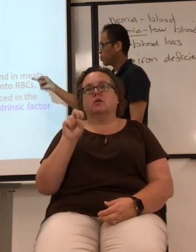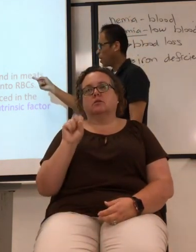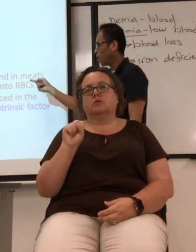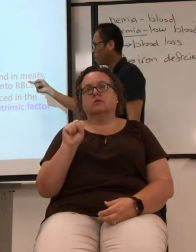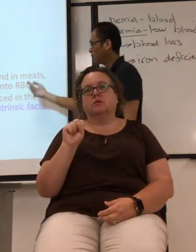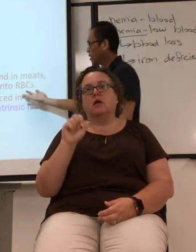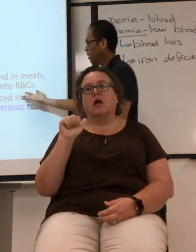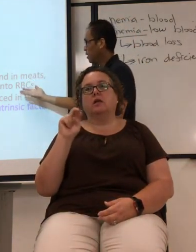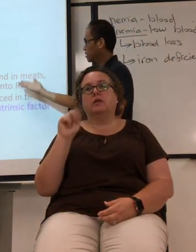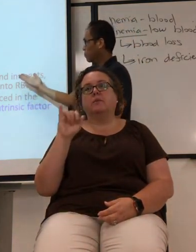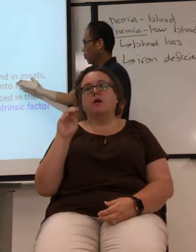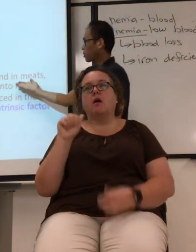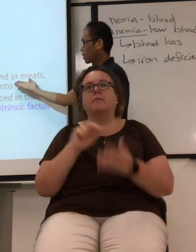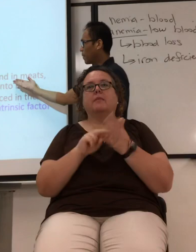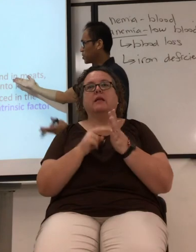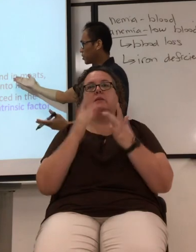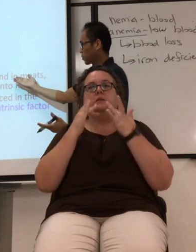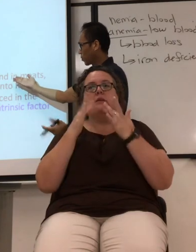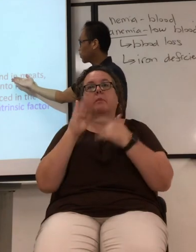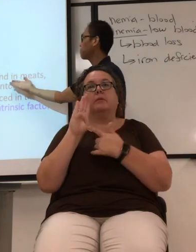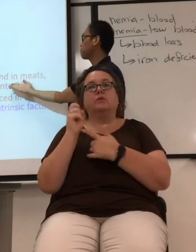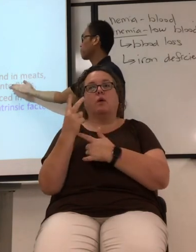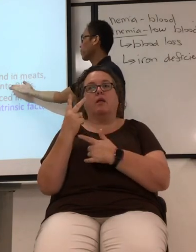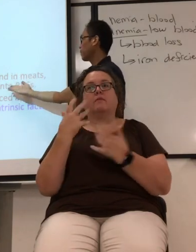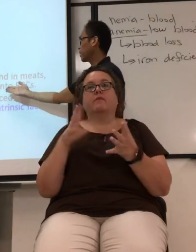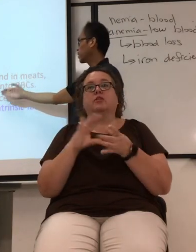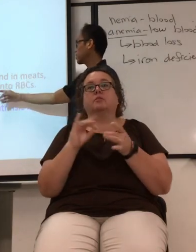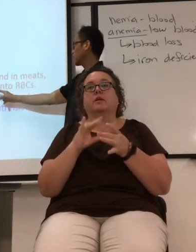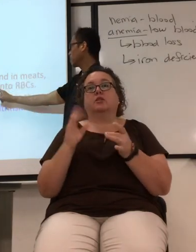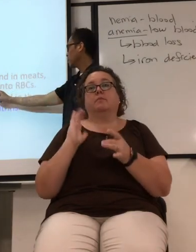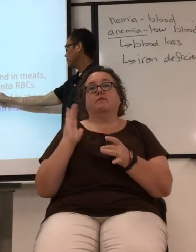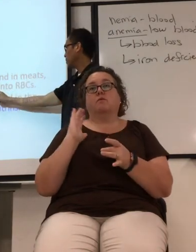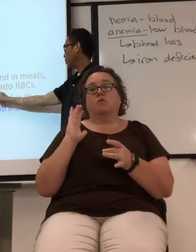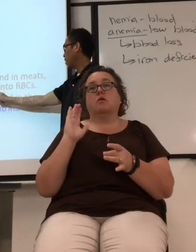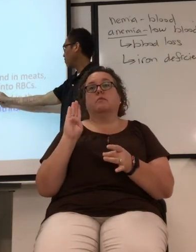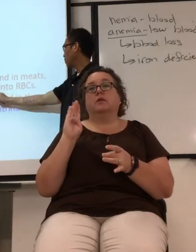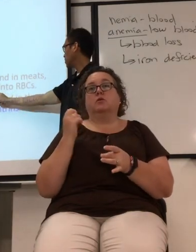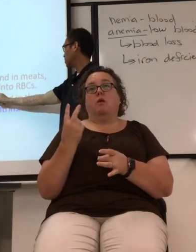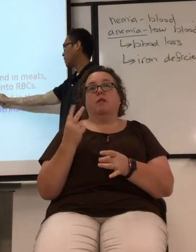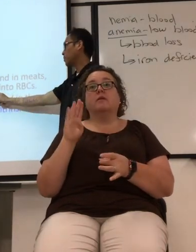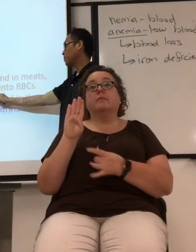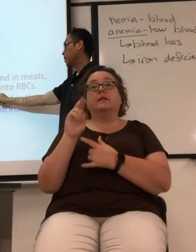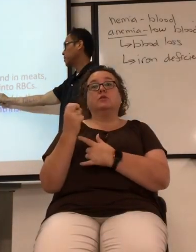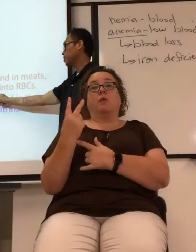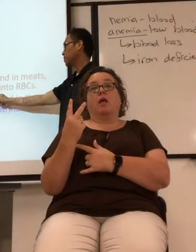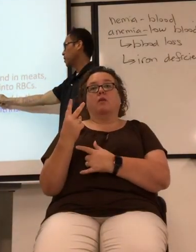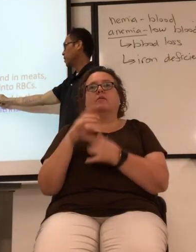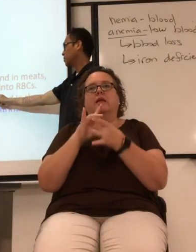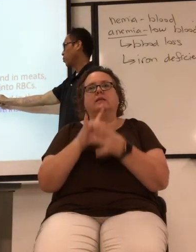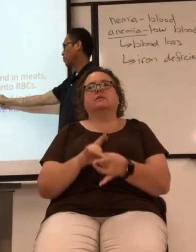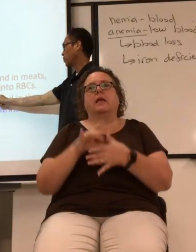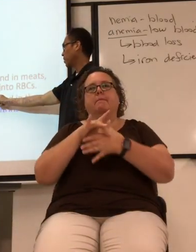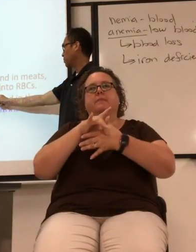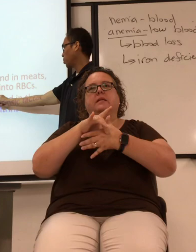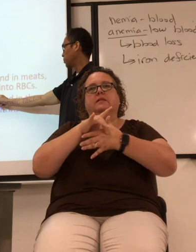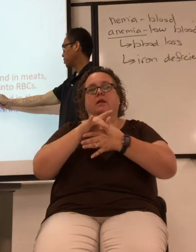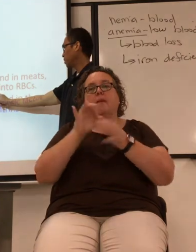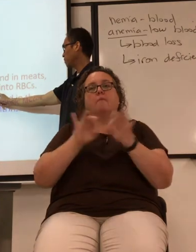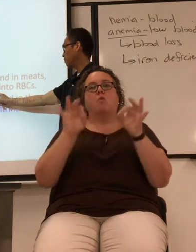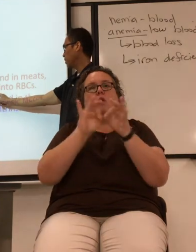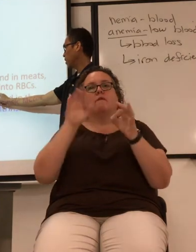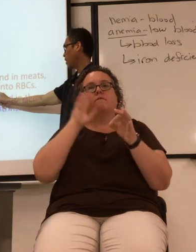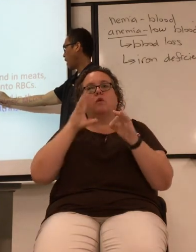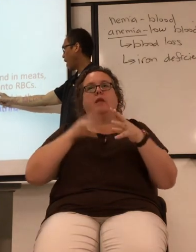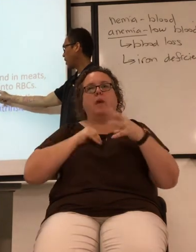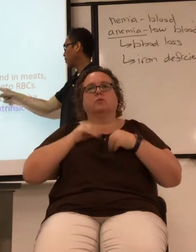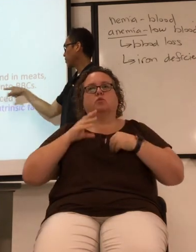lack of B12 is important, I mentioned it earlier, because B12, which is found in meats, it's important for the absorption